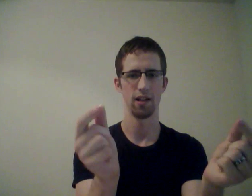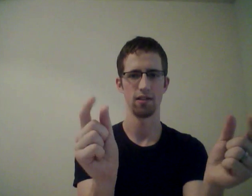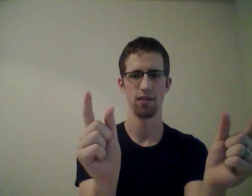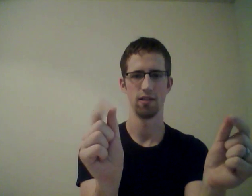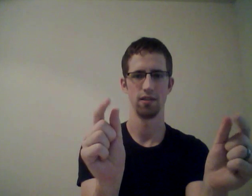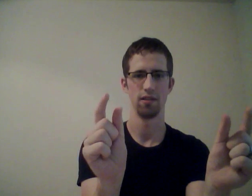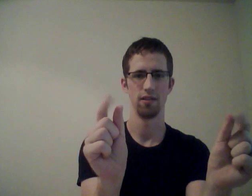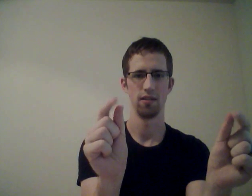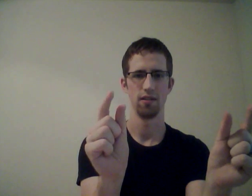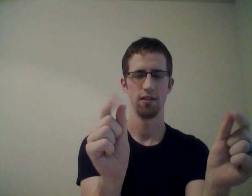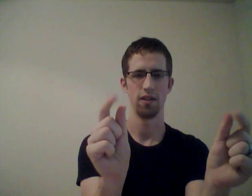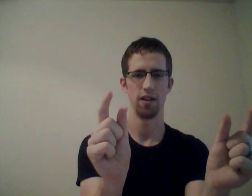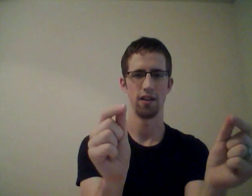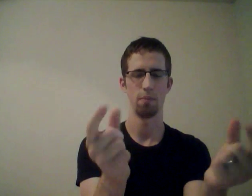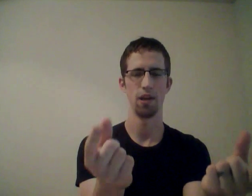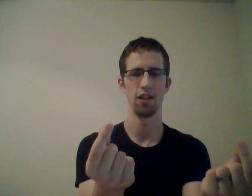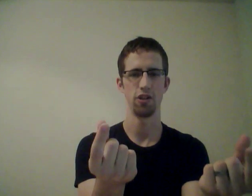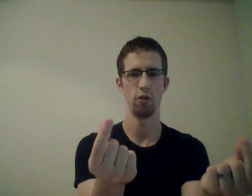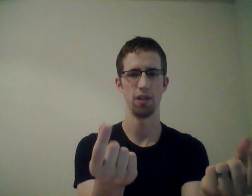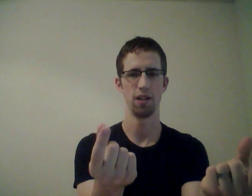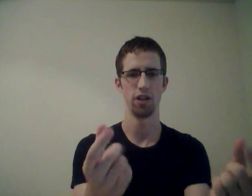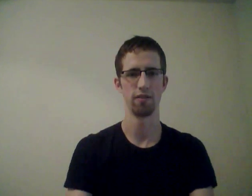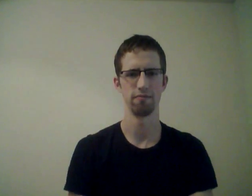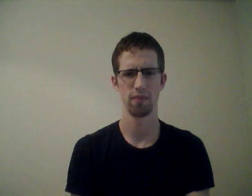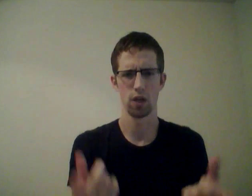and they pinch open and shut